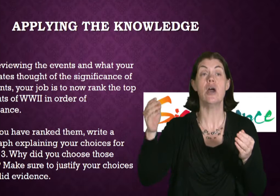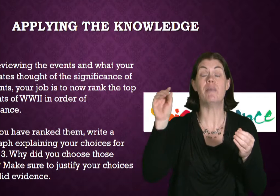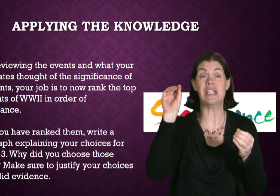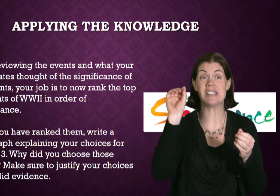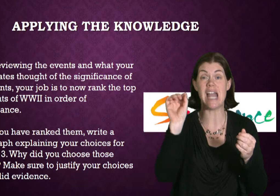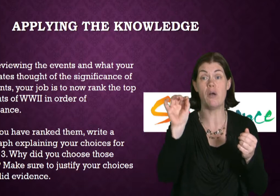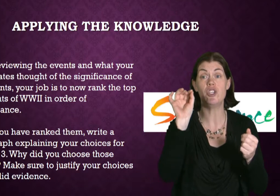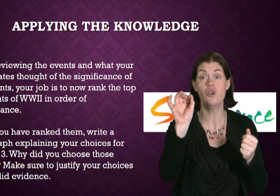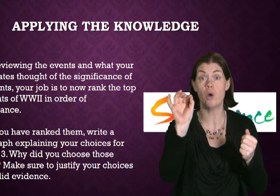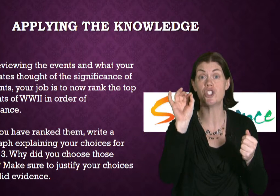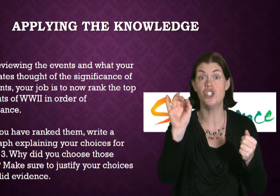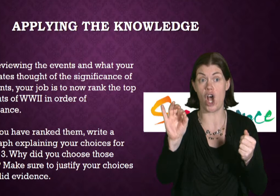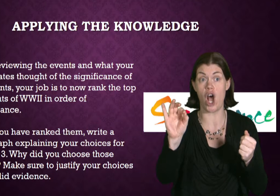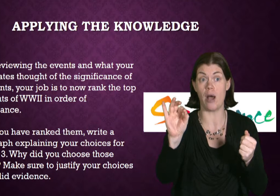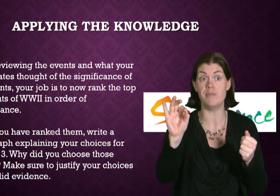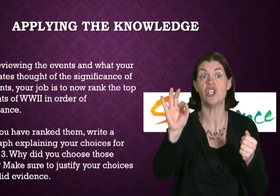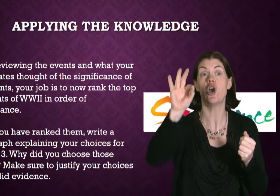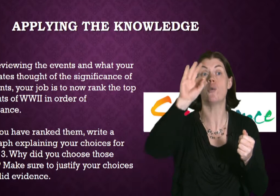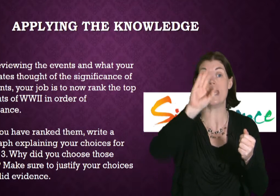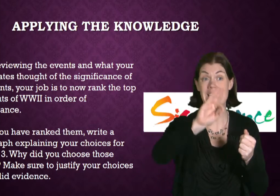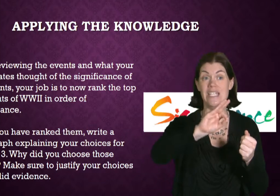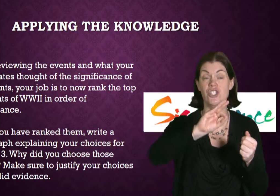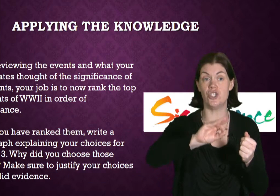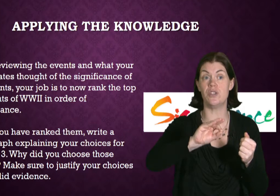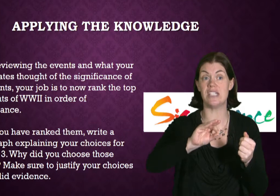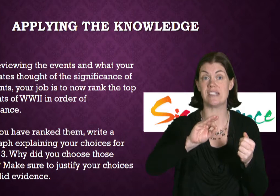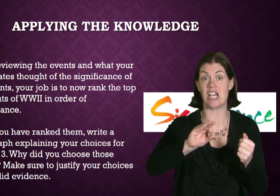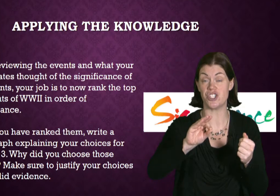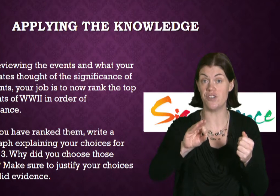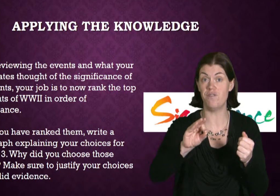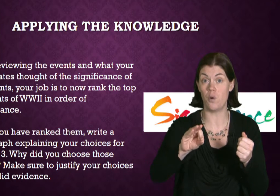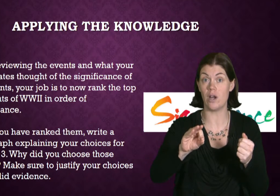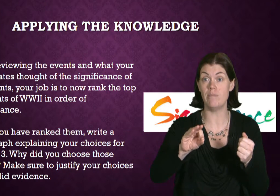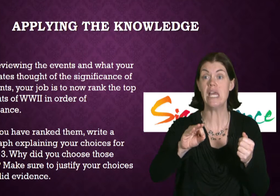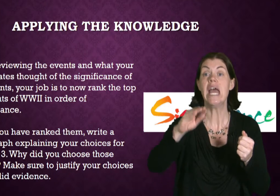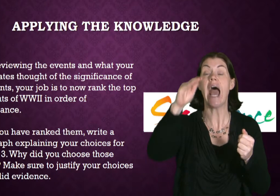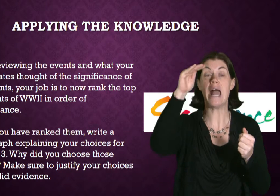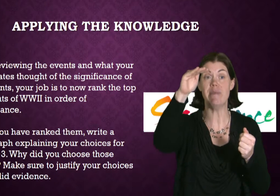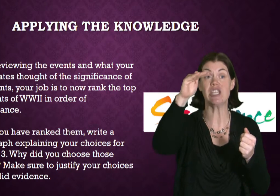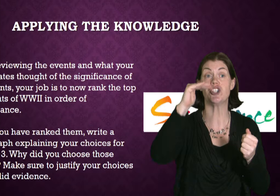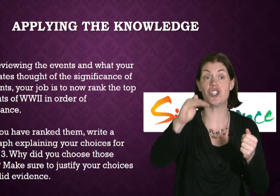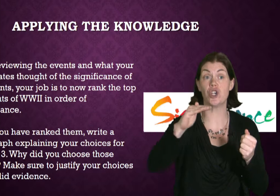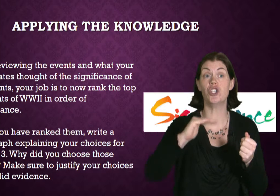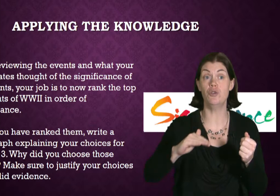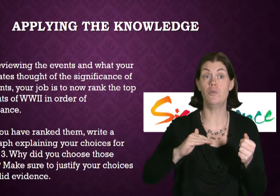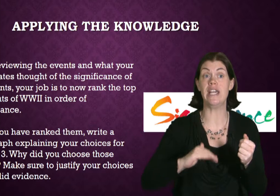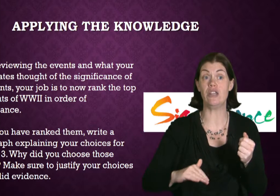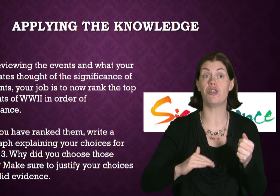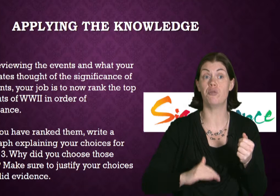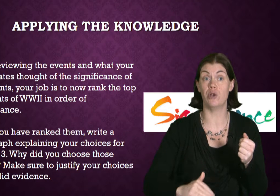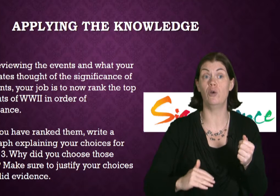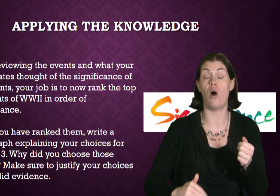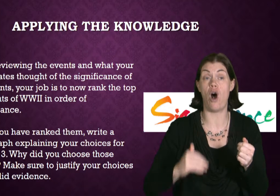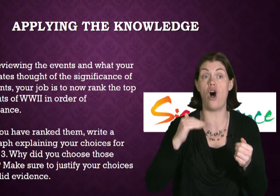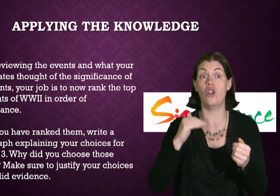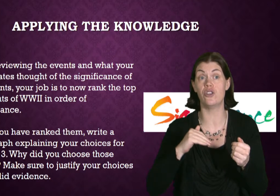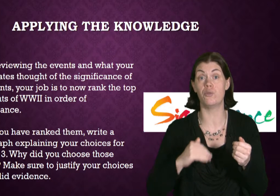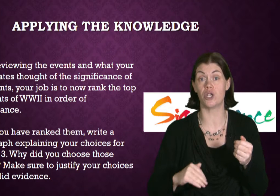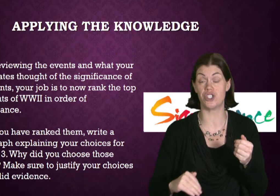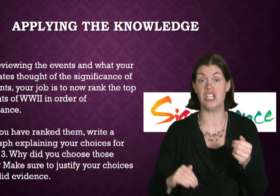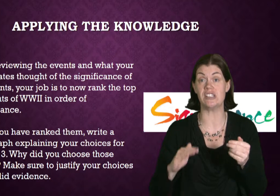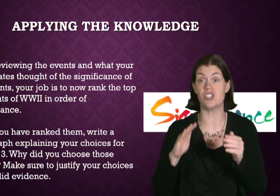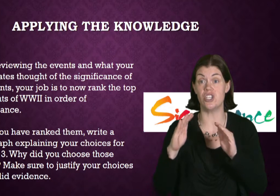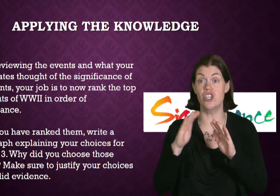anyways, but it is now your job to go into the discussion forum and make sure you read through all